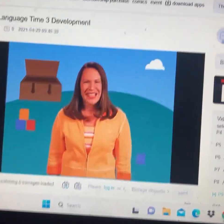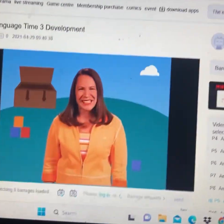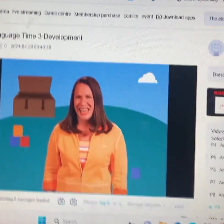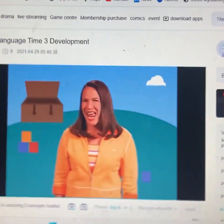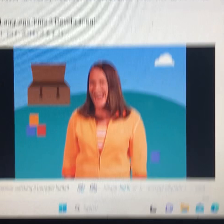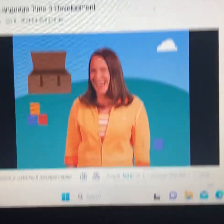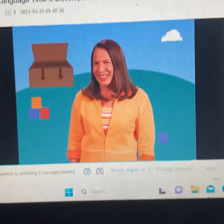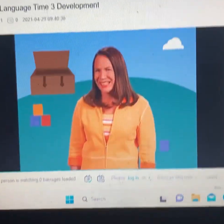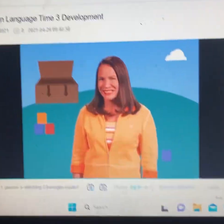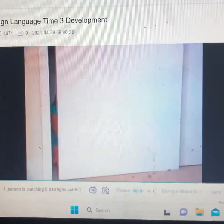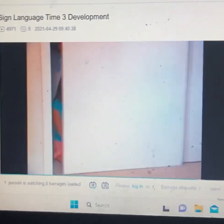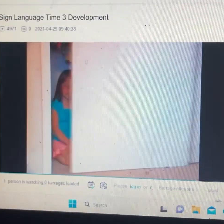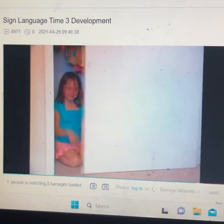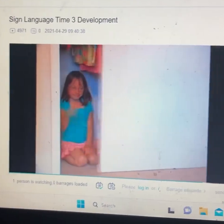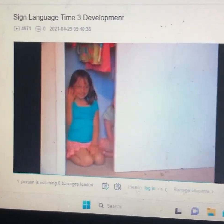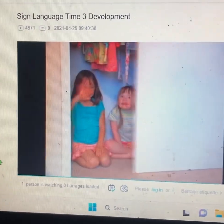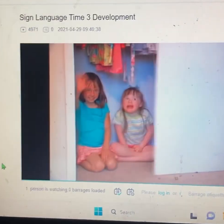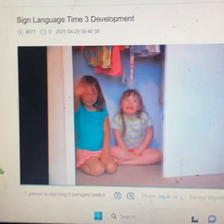next day.